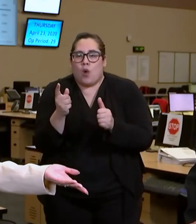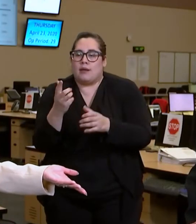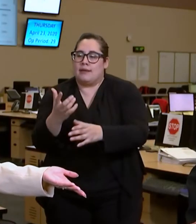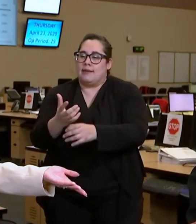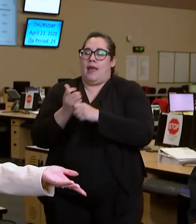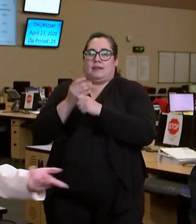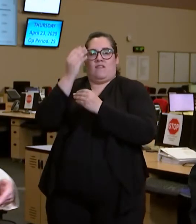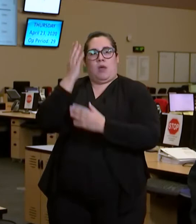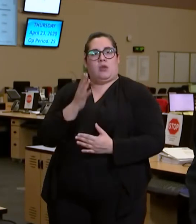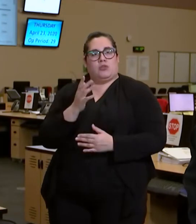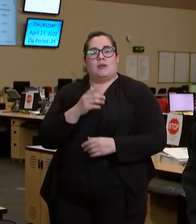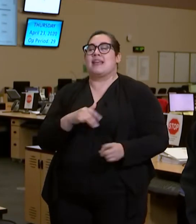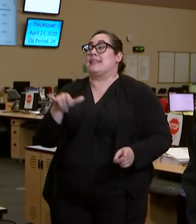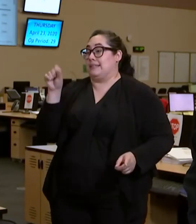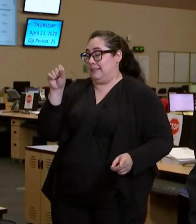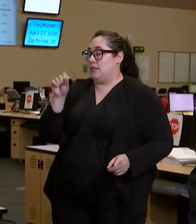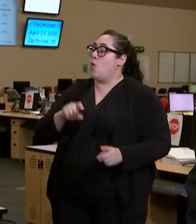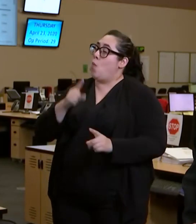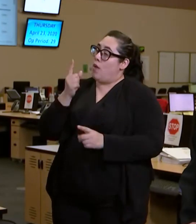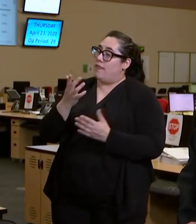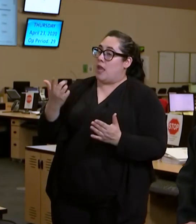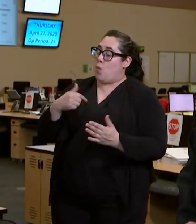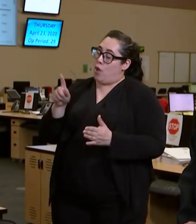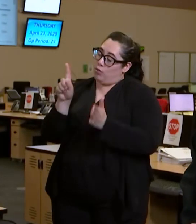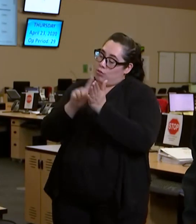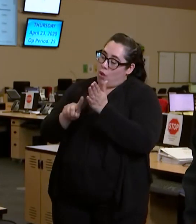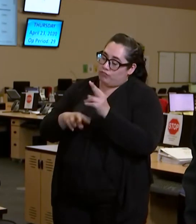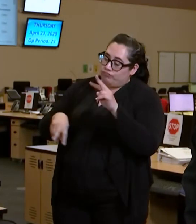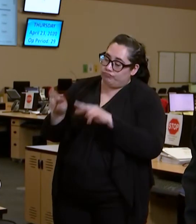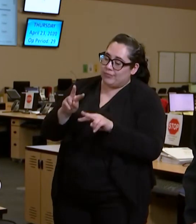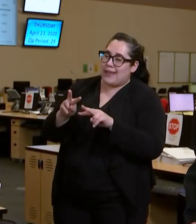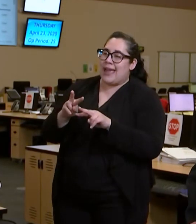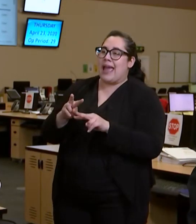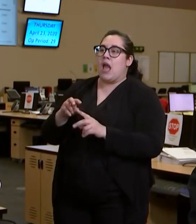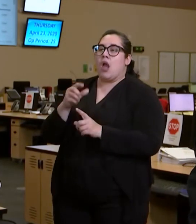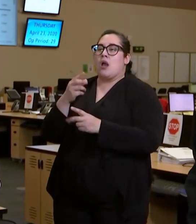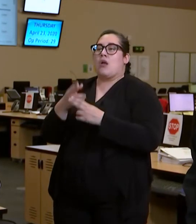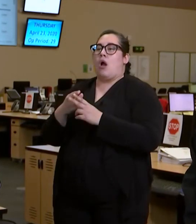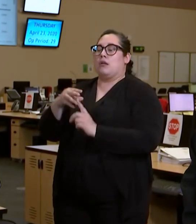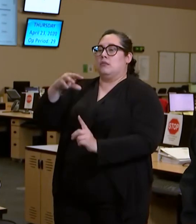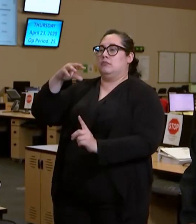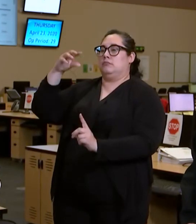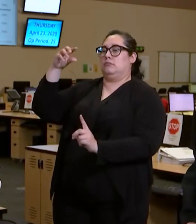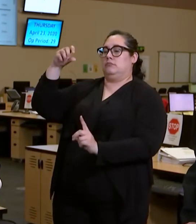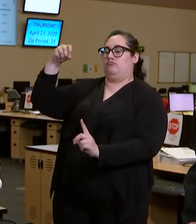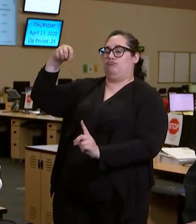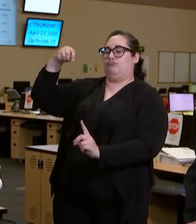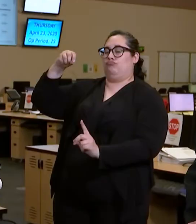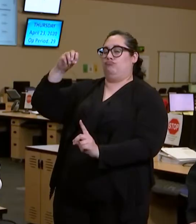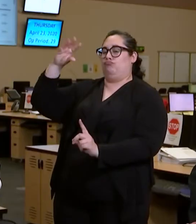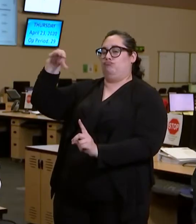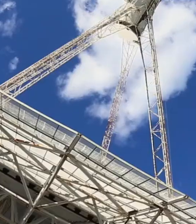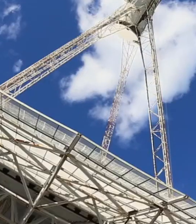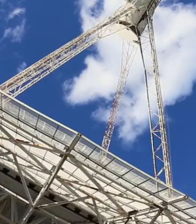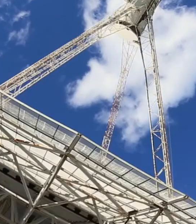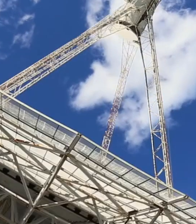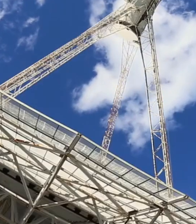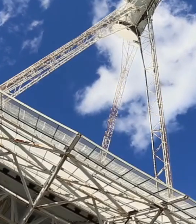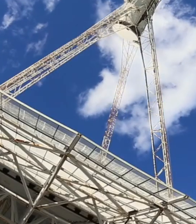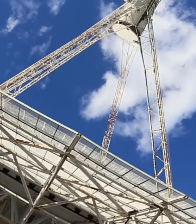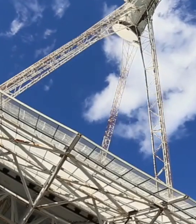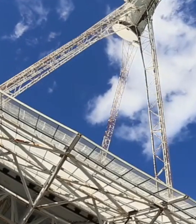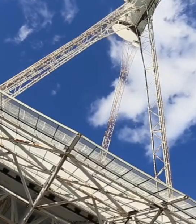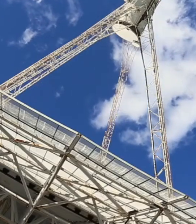information? Yeah, so one of the things that we're looking at is satellite communications, right? So we have a very robust